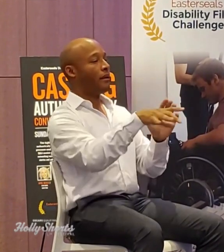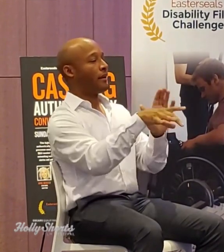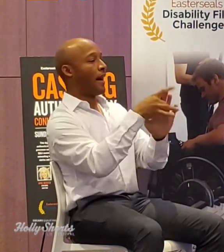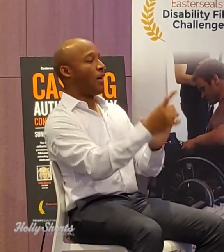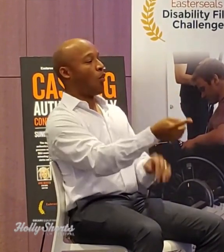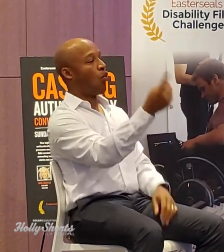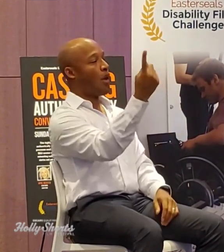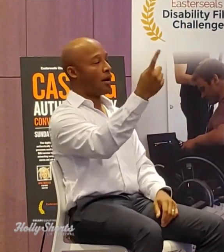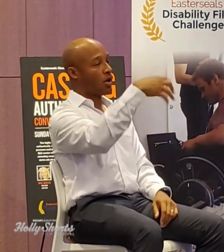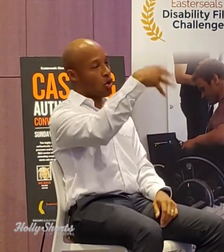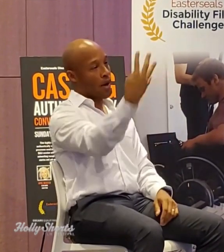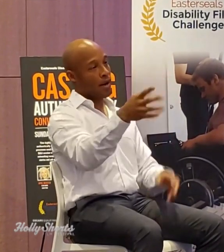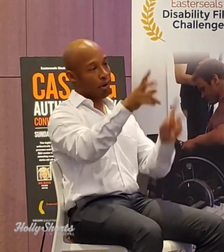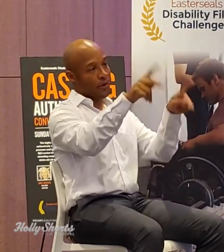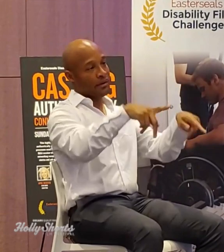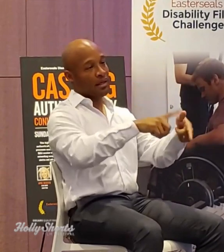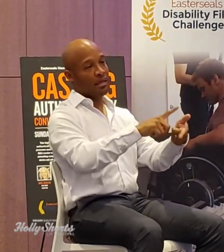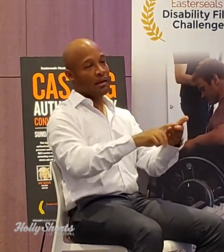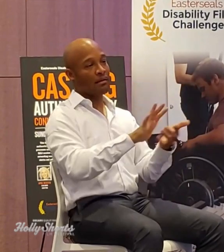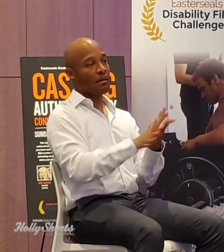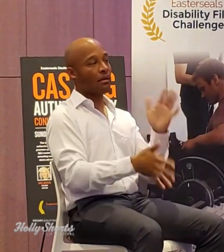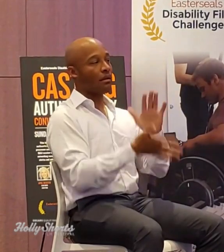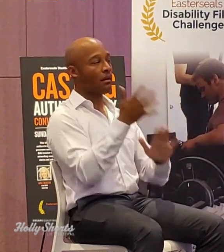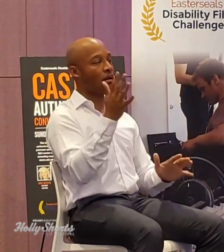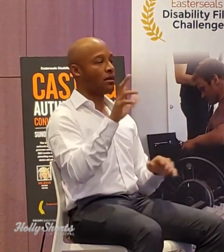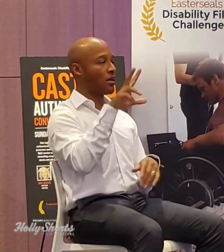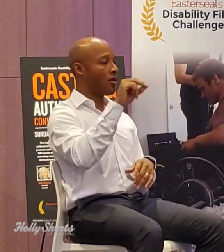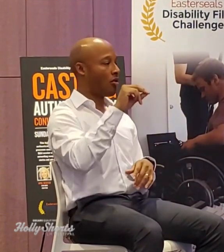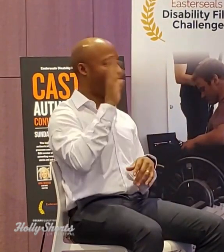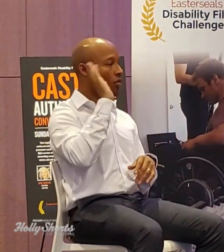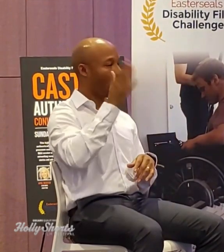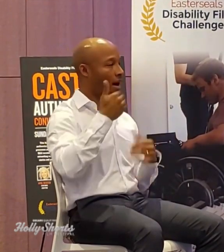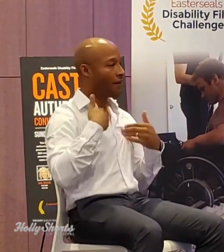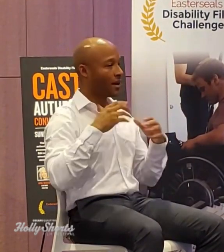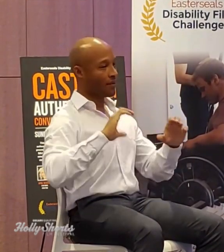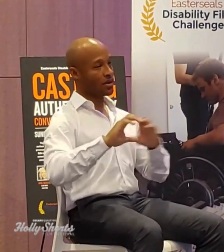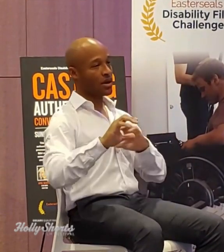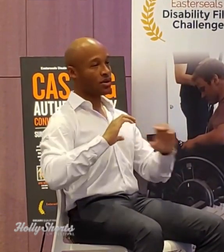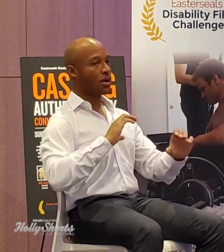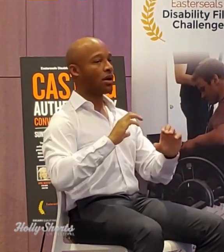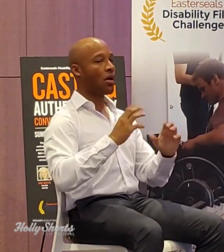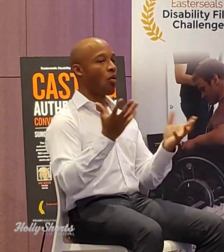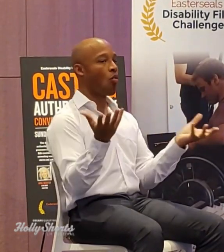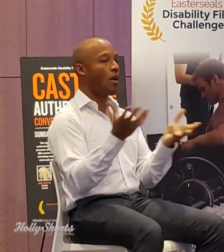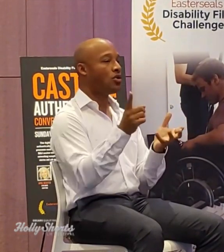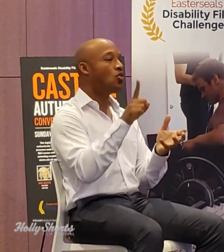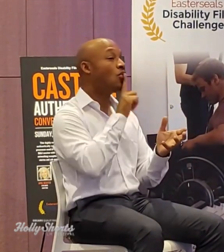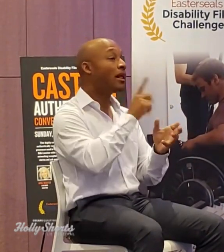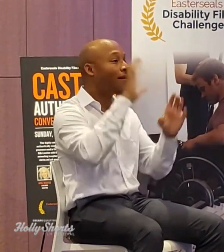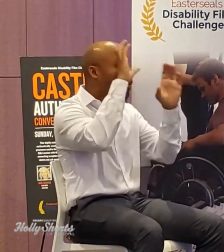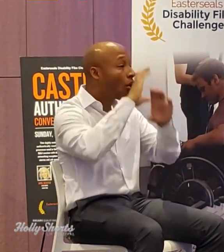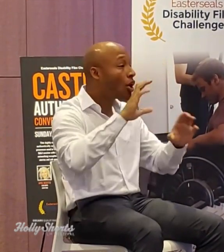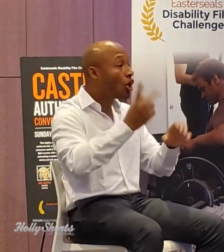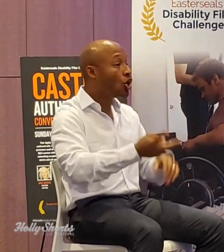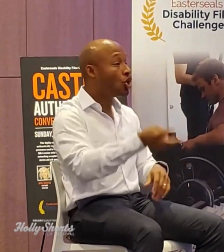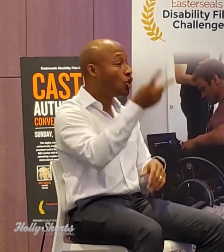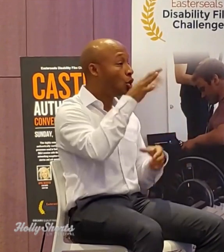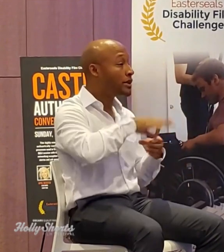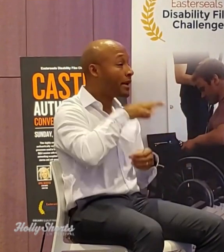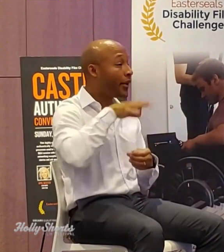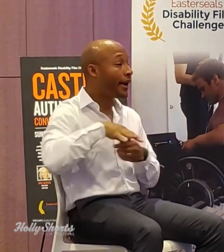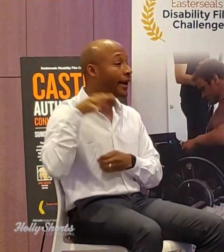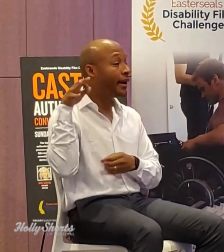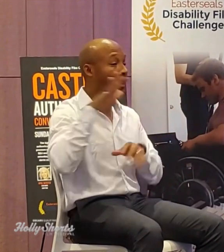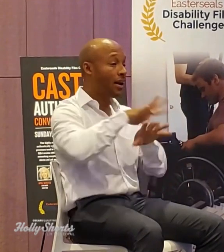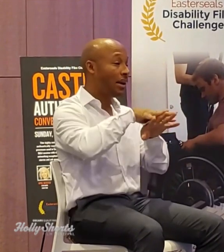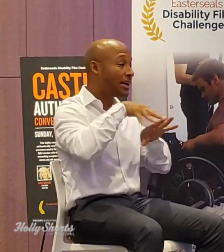and then we're done. It's like, let's have the conversation. What are you actually looking for? Are you looking for Two-Spirit? Are you looking for